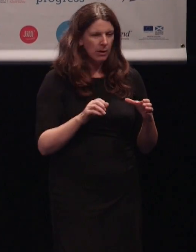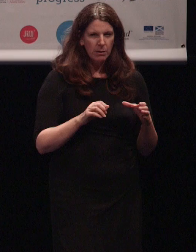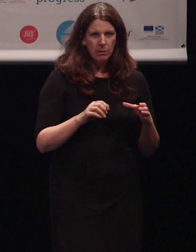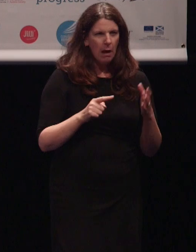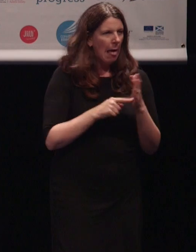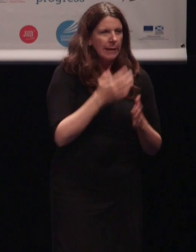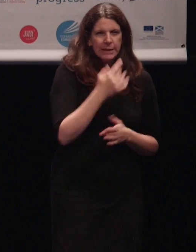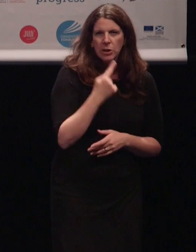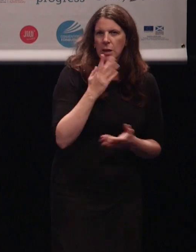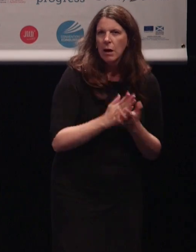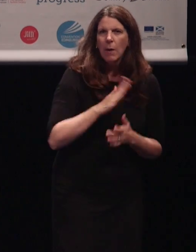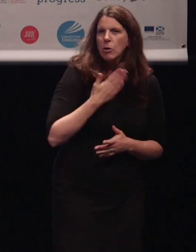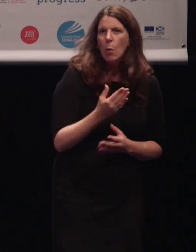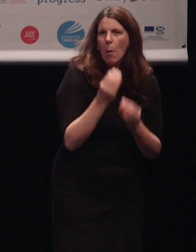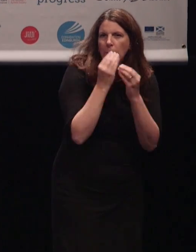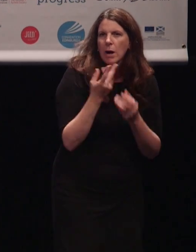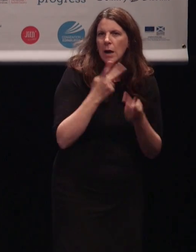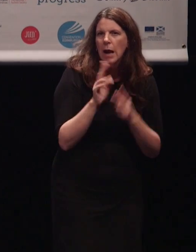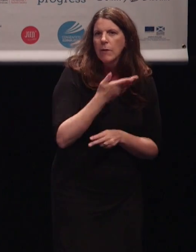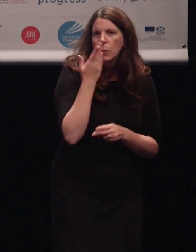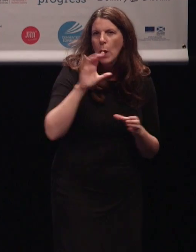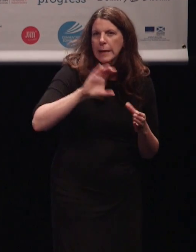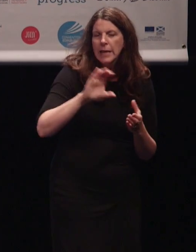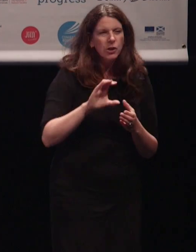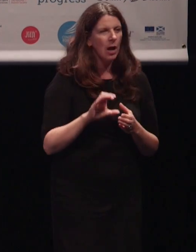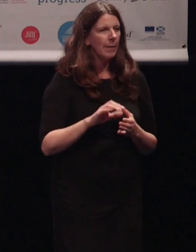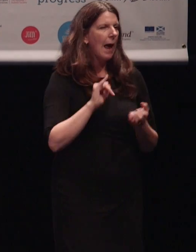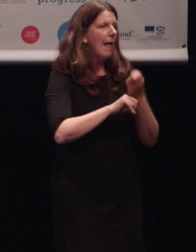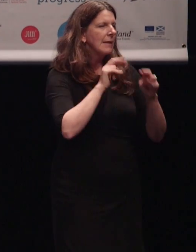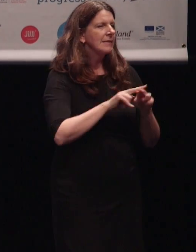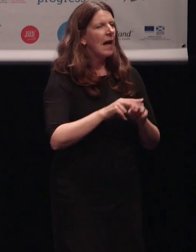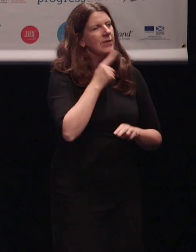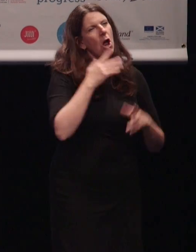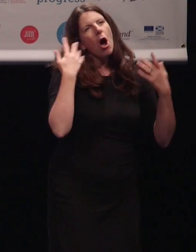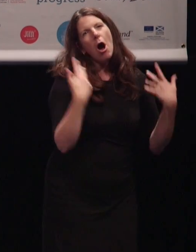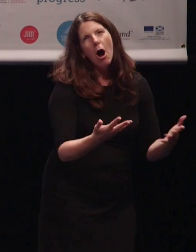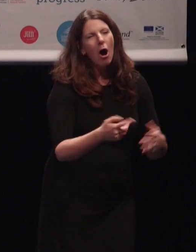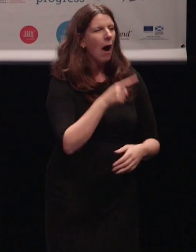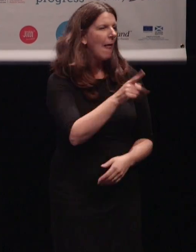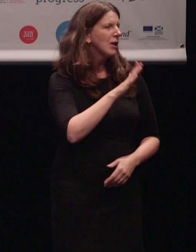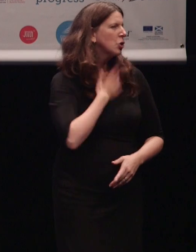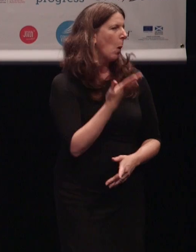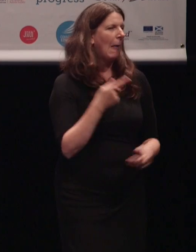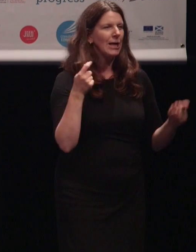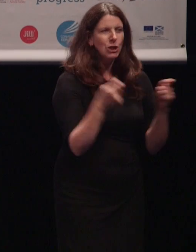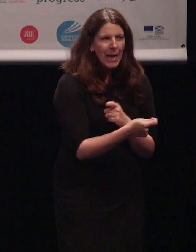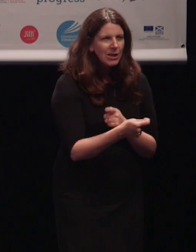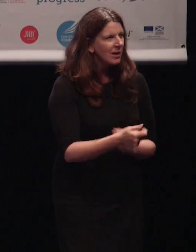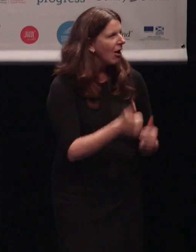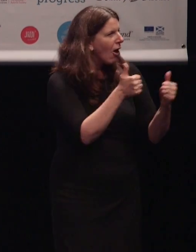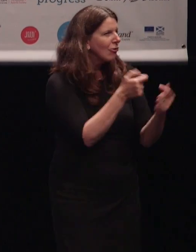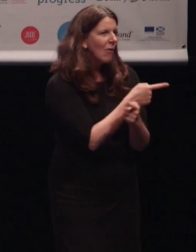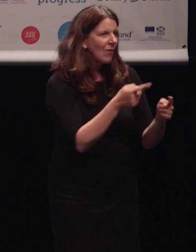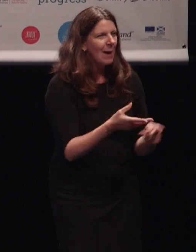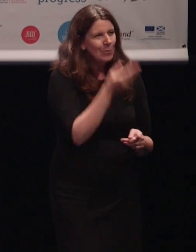And then staff says, well, they have such a problem with changes, and it's good for them to really practice